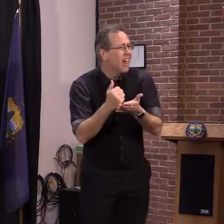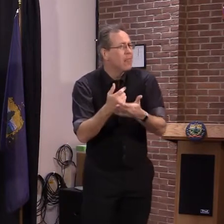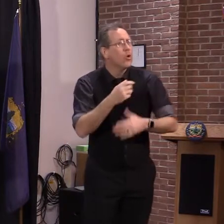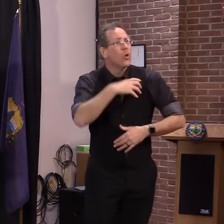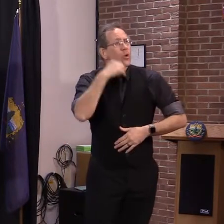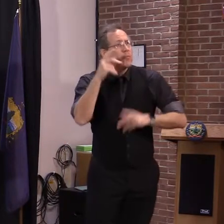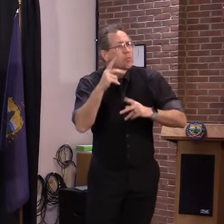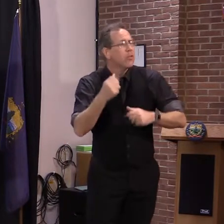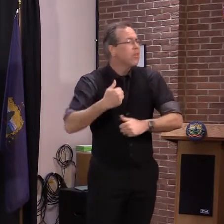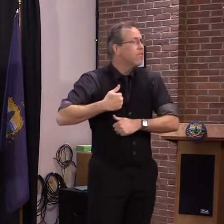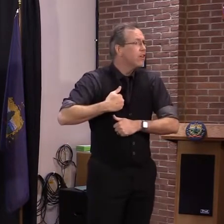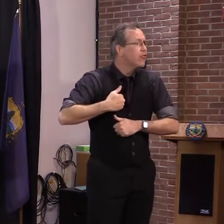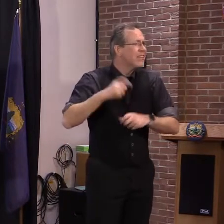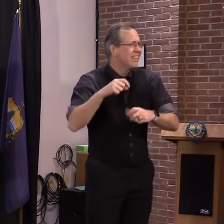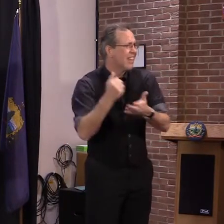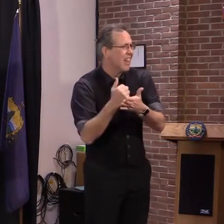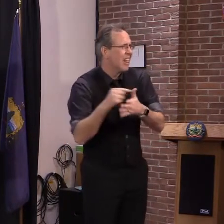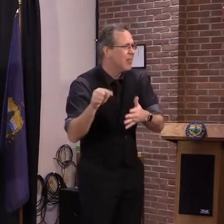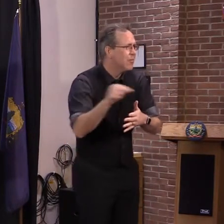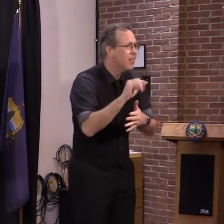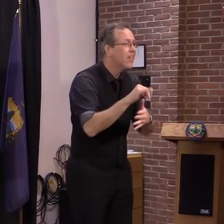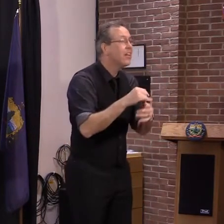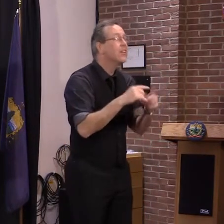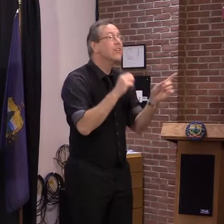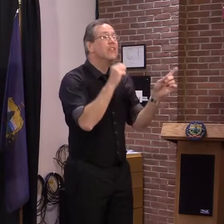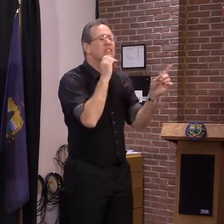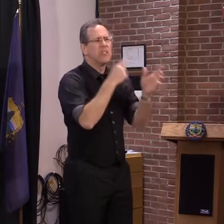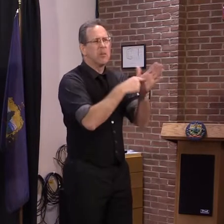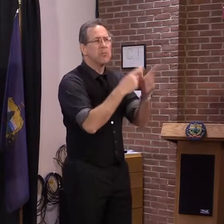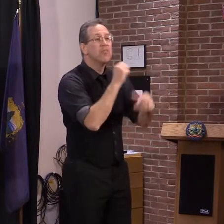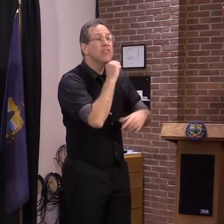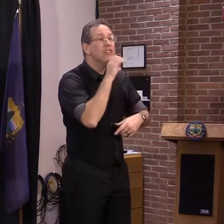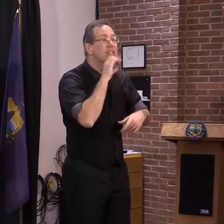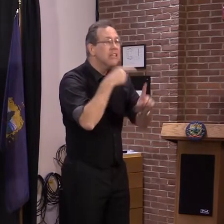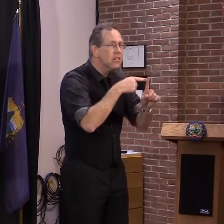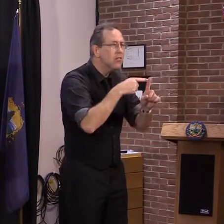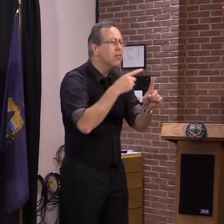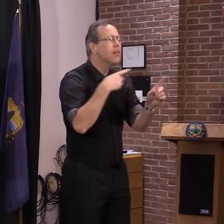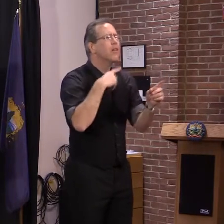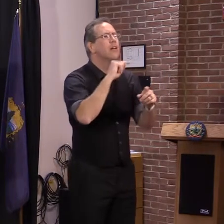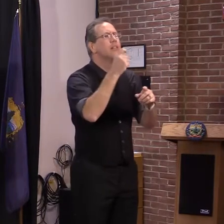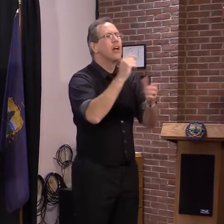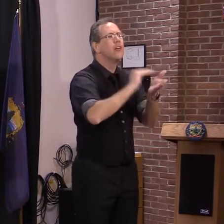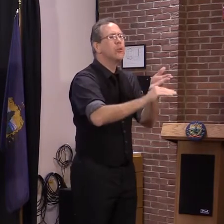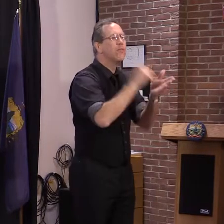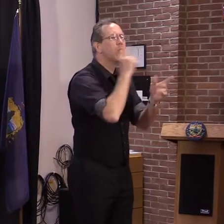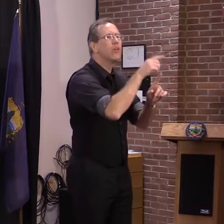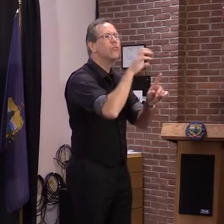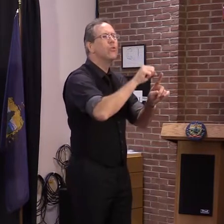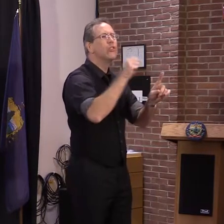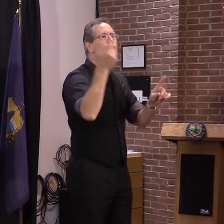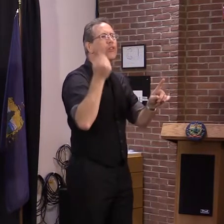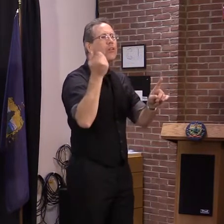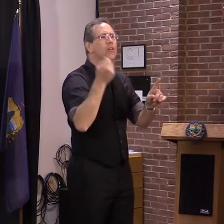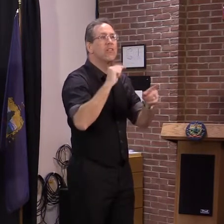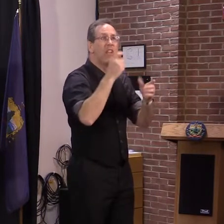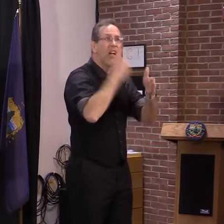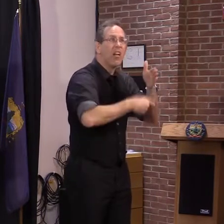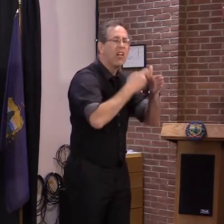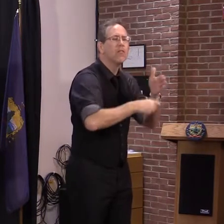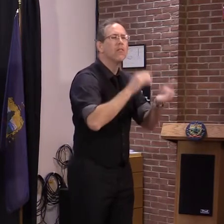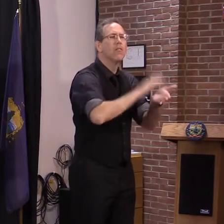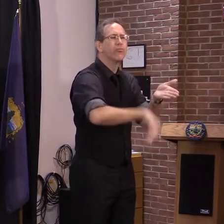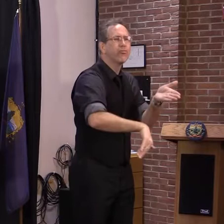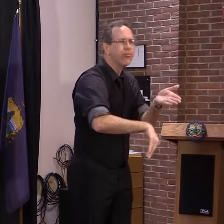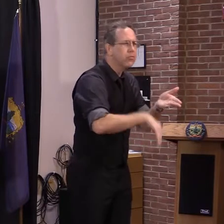includes helping seniors by expanding the income tax exemption for Social Security. Finally, eliminating the